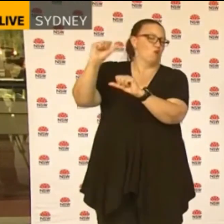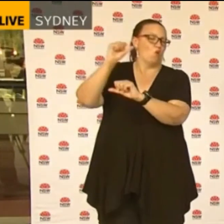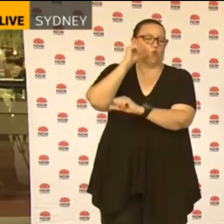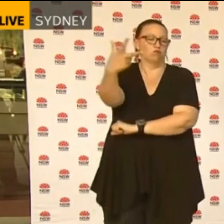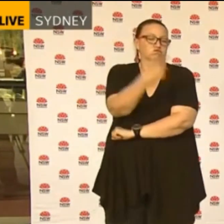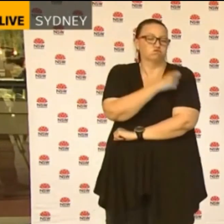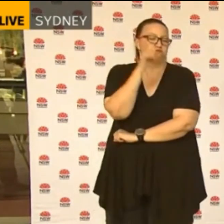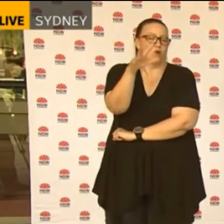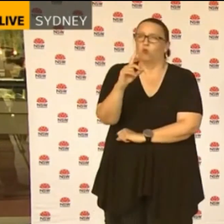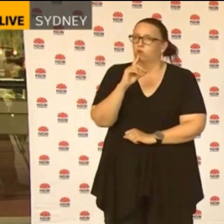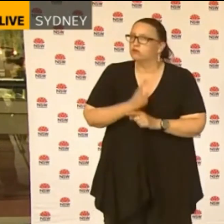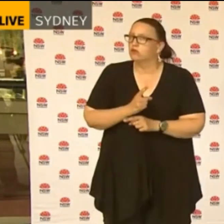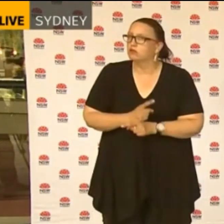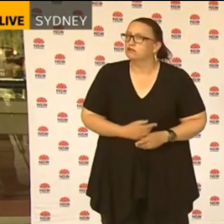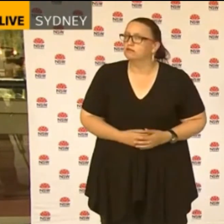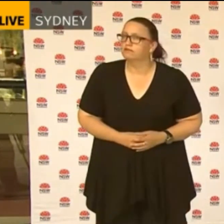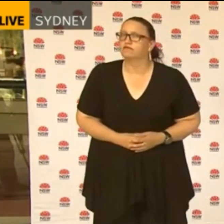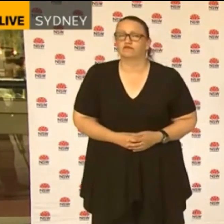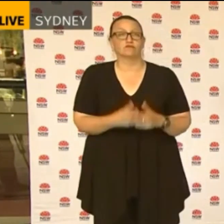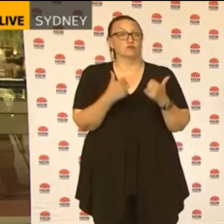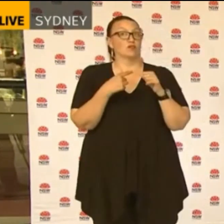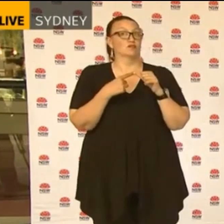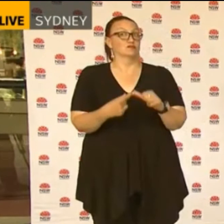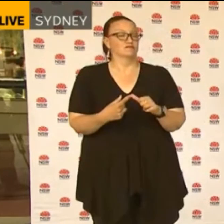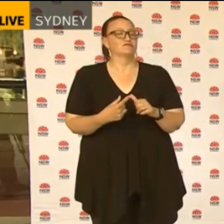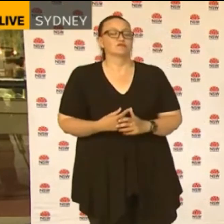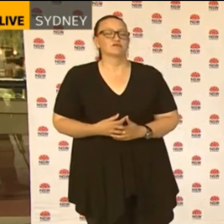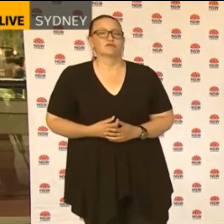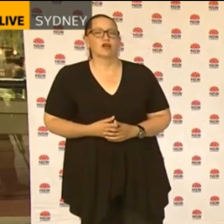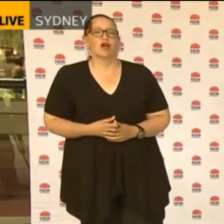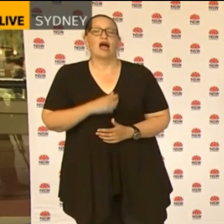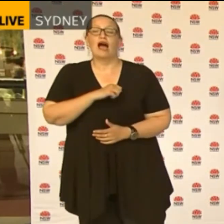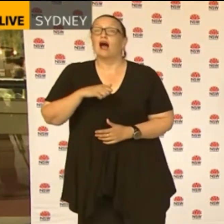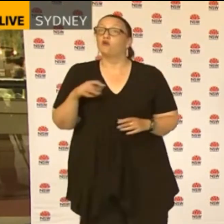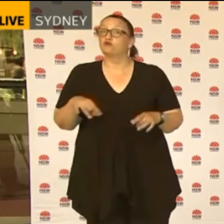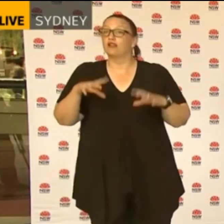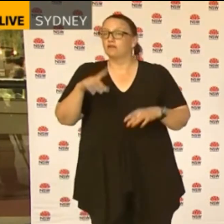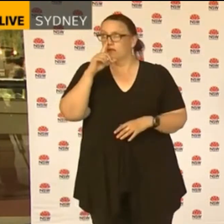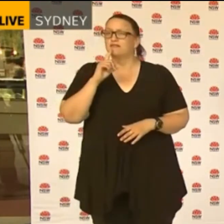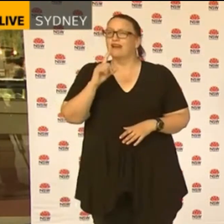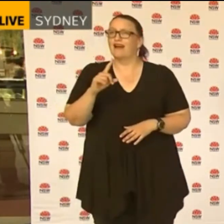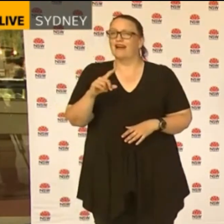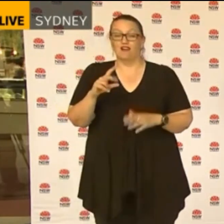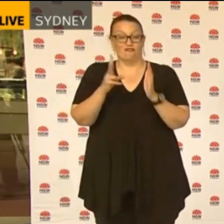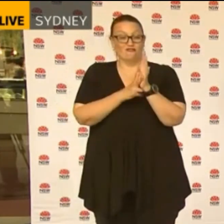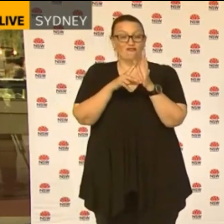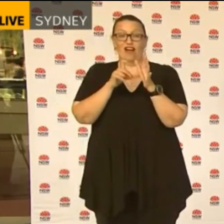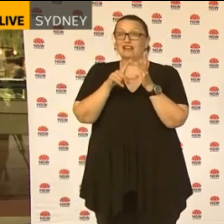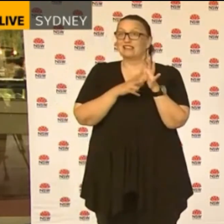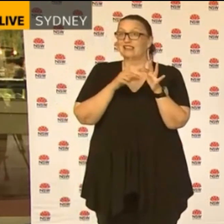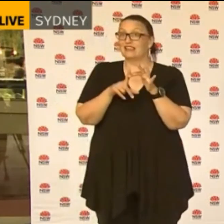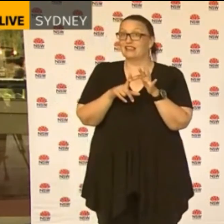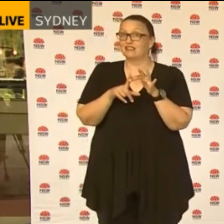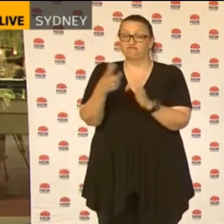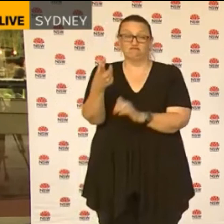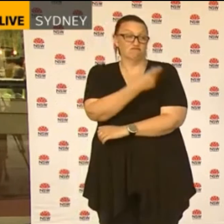is that our government, our federal government, has made it very clear that vaccines won't be available in Australia until they've been